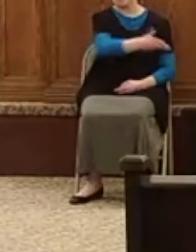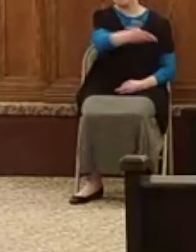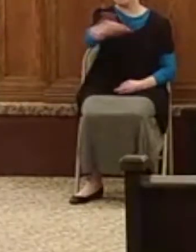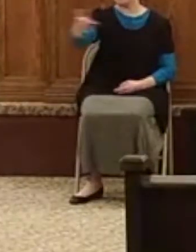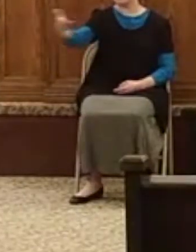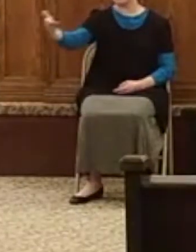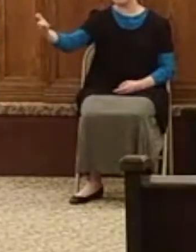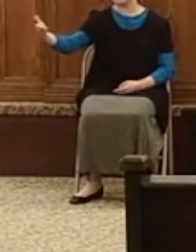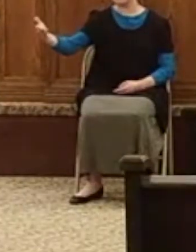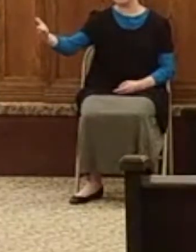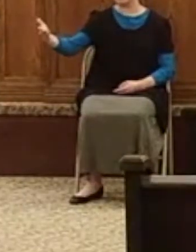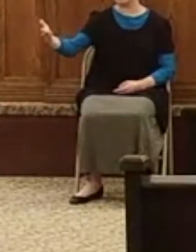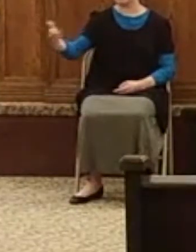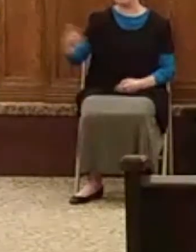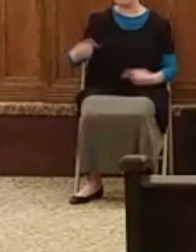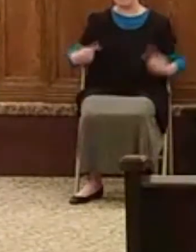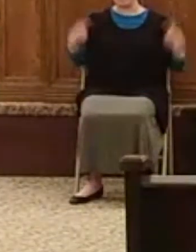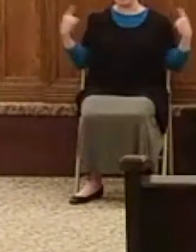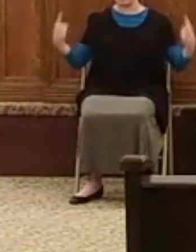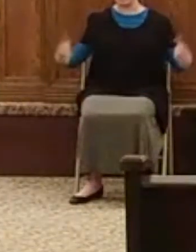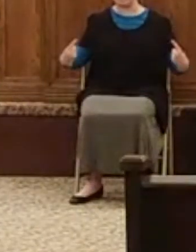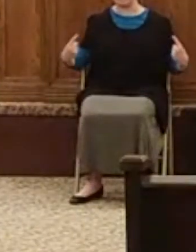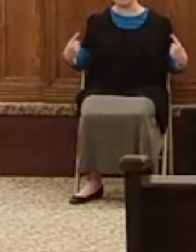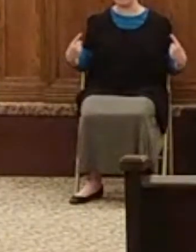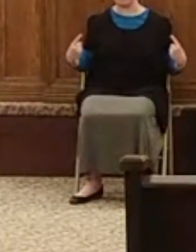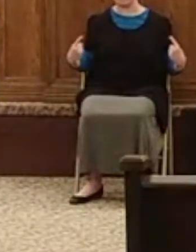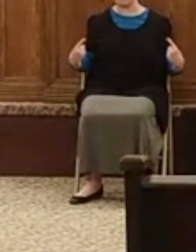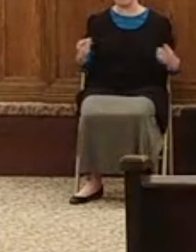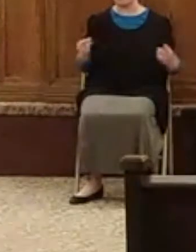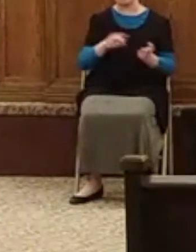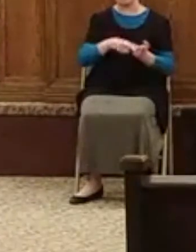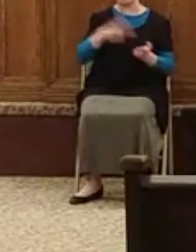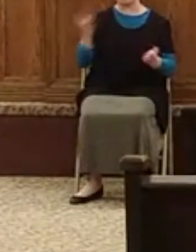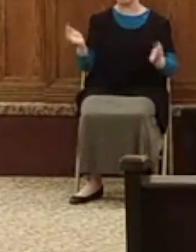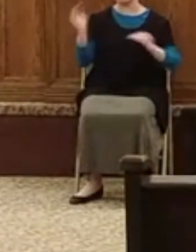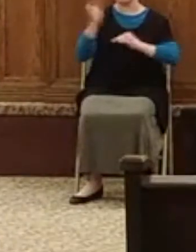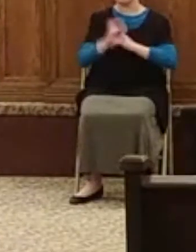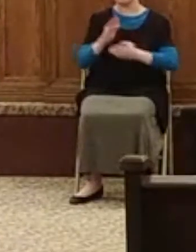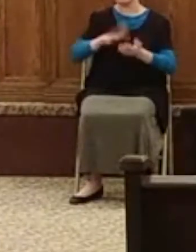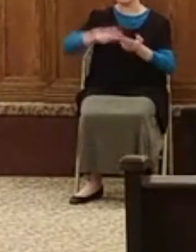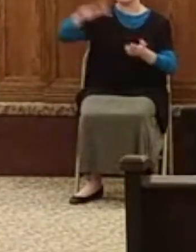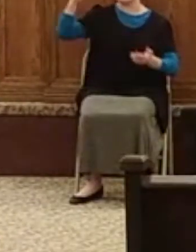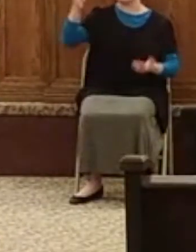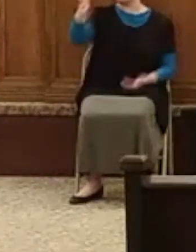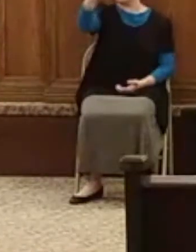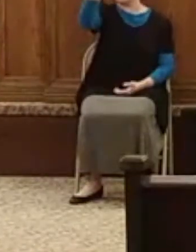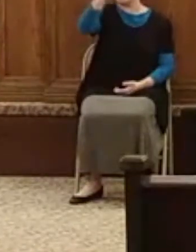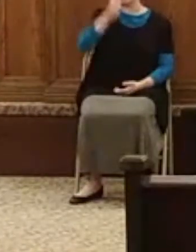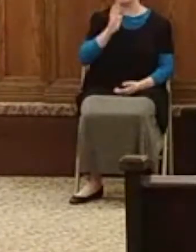All of us have sinned. It comes short of the glory of God.